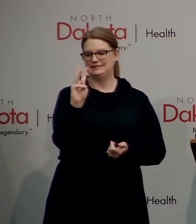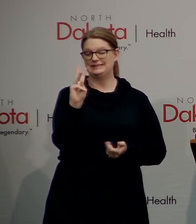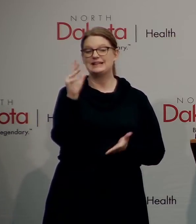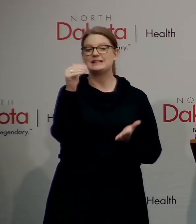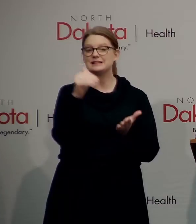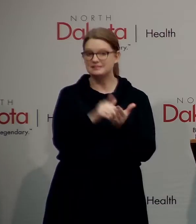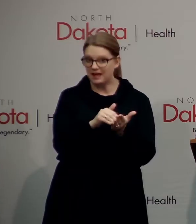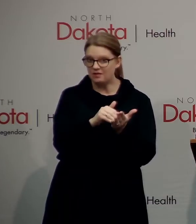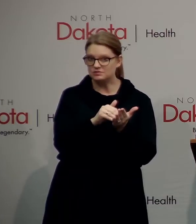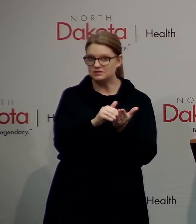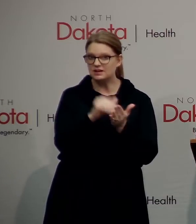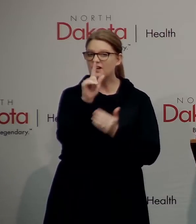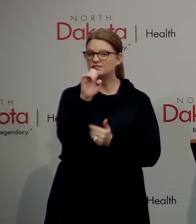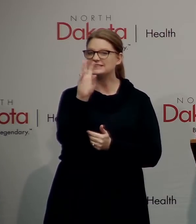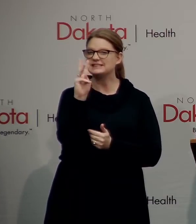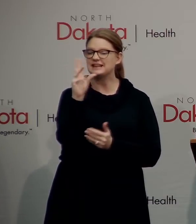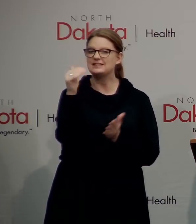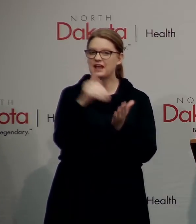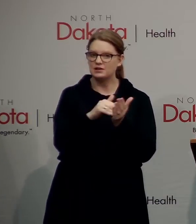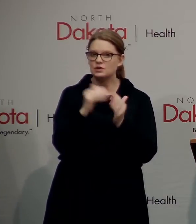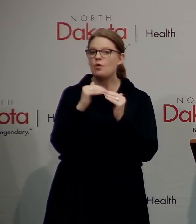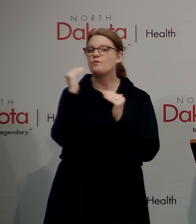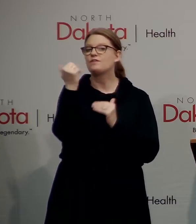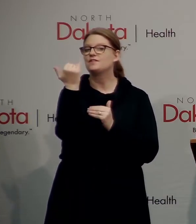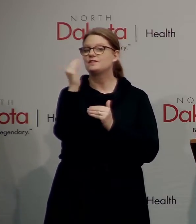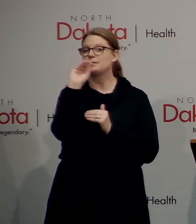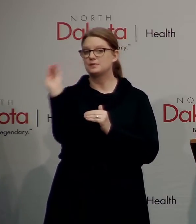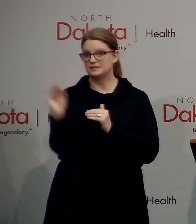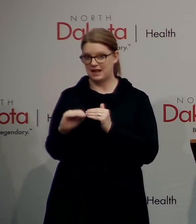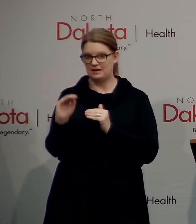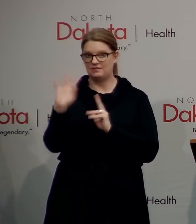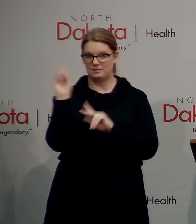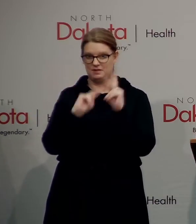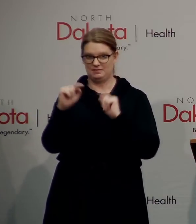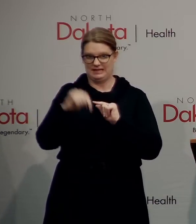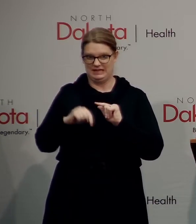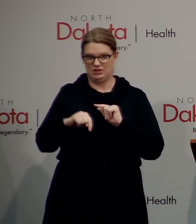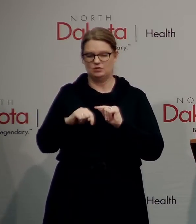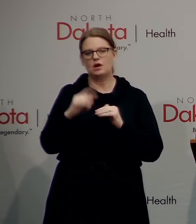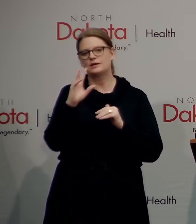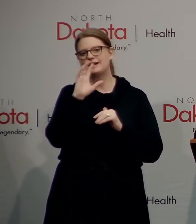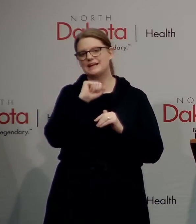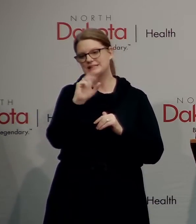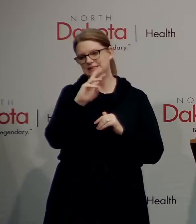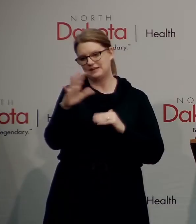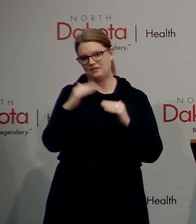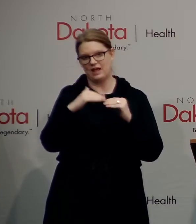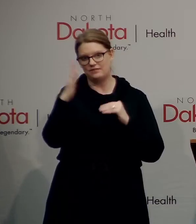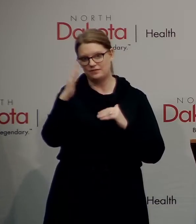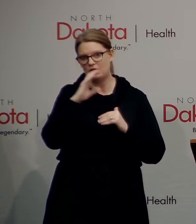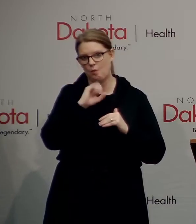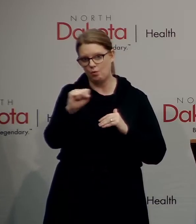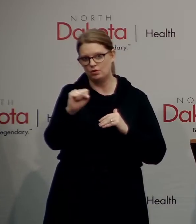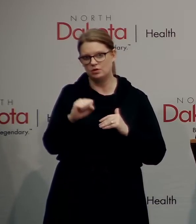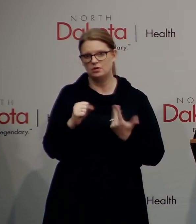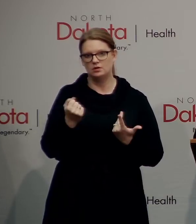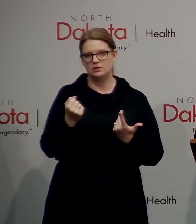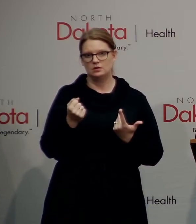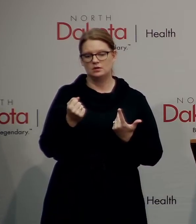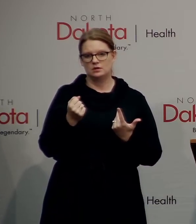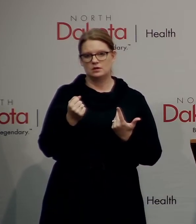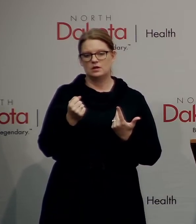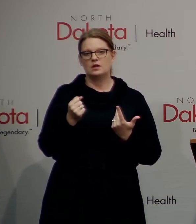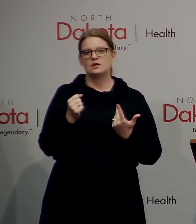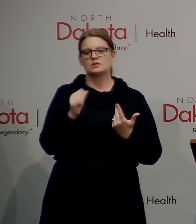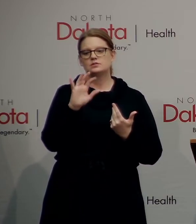116,000 individuals, over 15% of our population is age 65 or older. That includes 37,000 that are 65